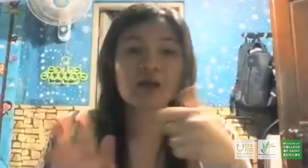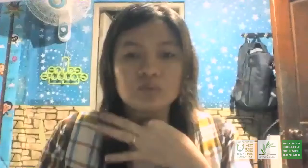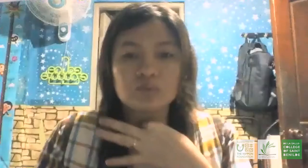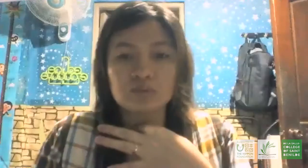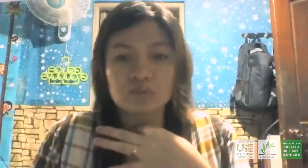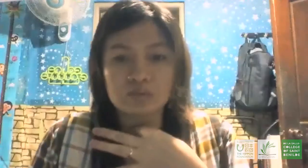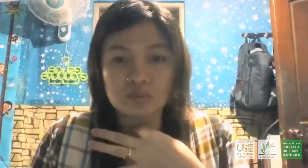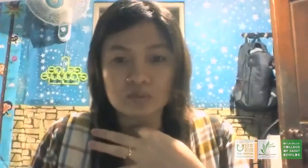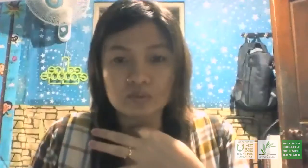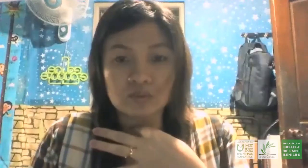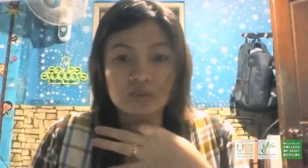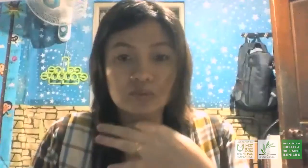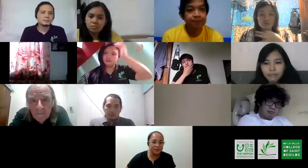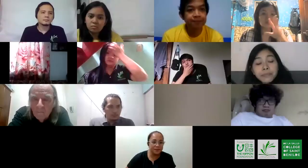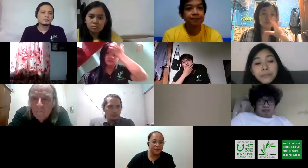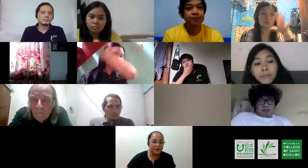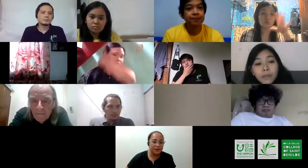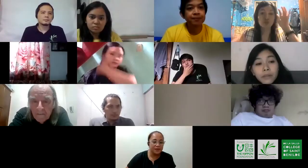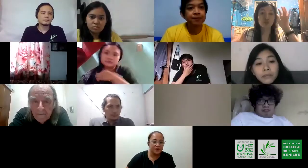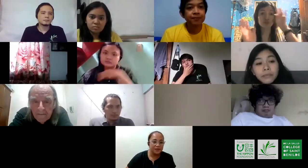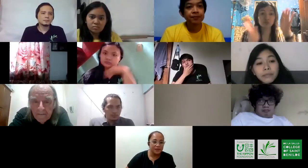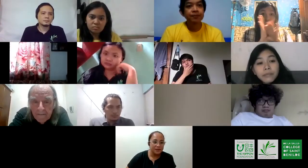Meg is saying